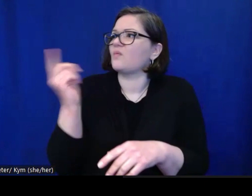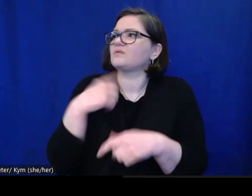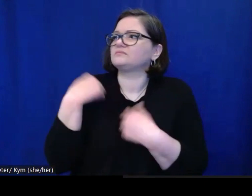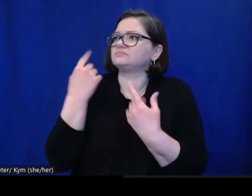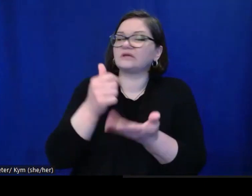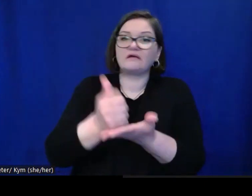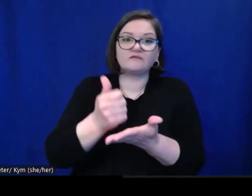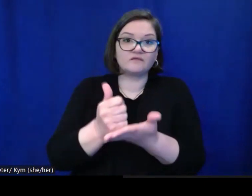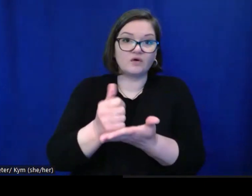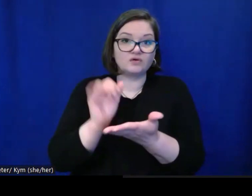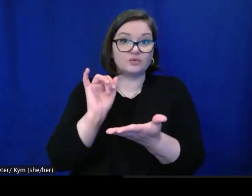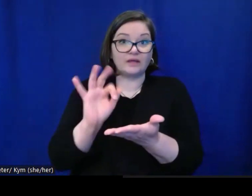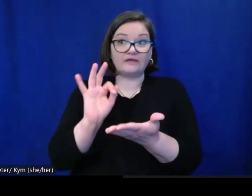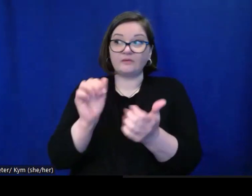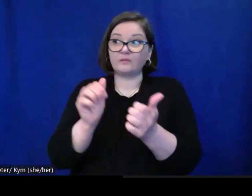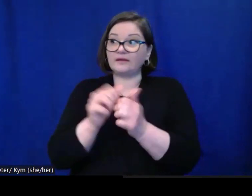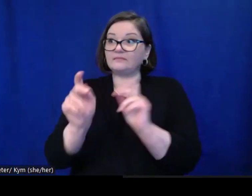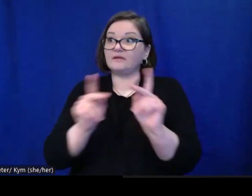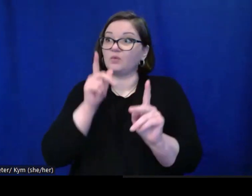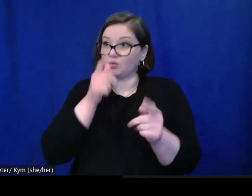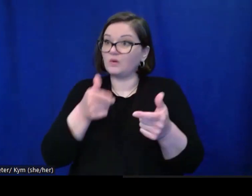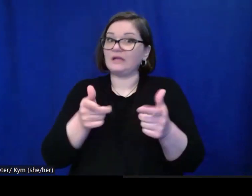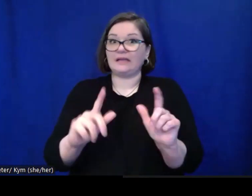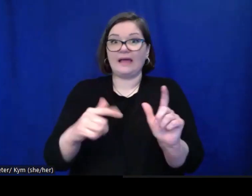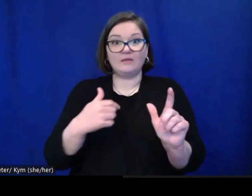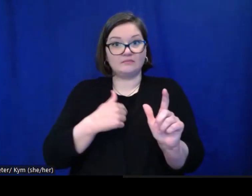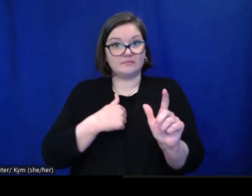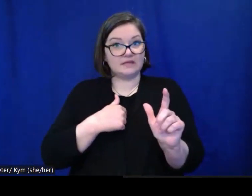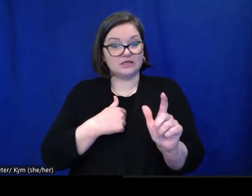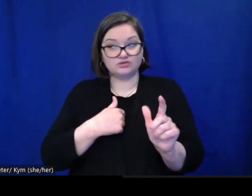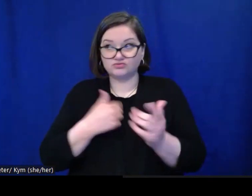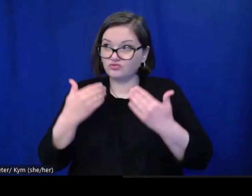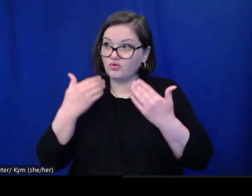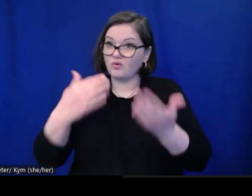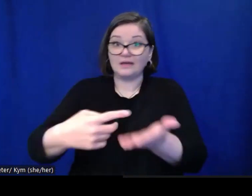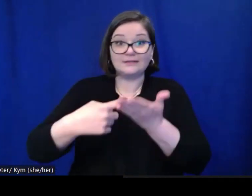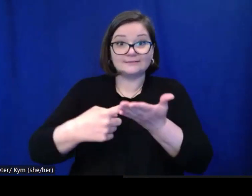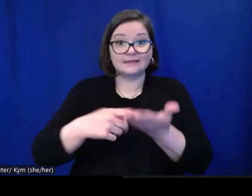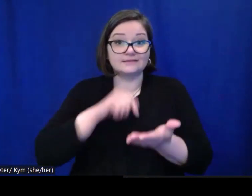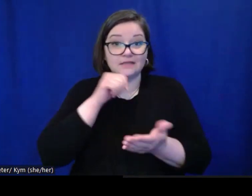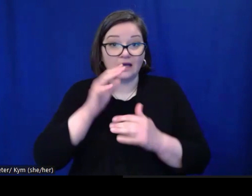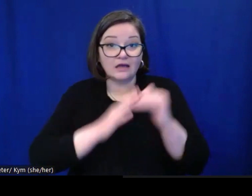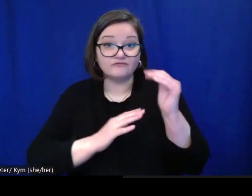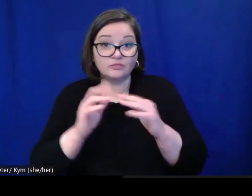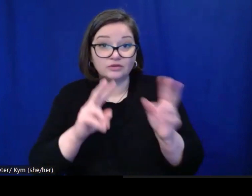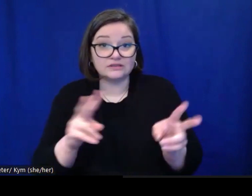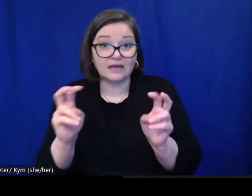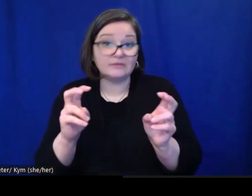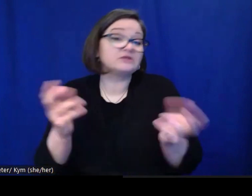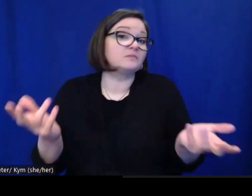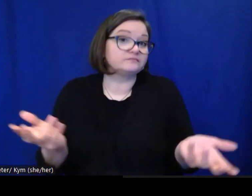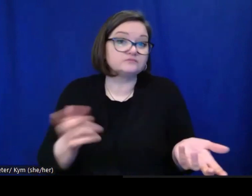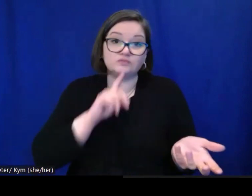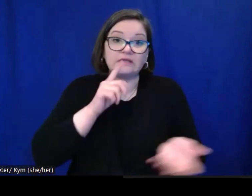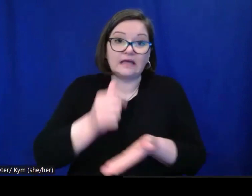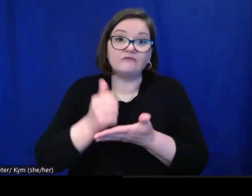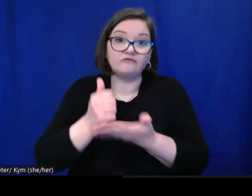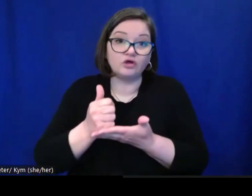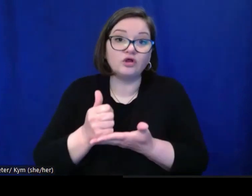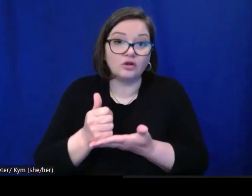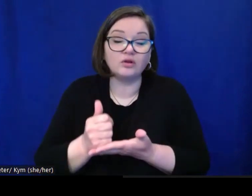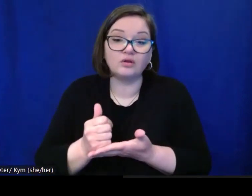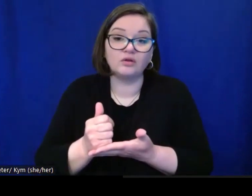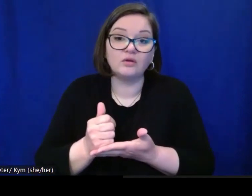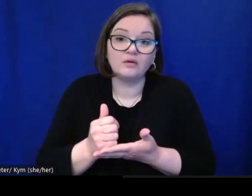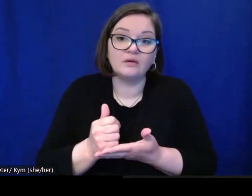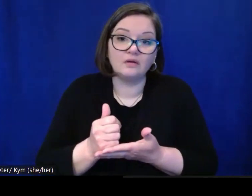with people who allow me to just bring up the uncomfortable things sometimes, it's very helpful. And like